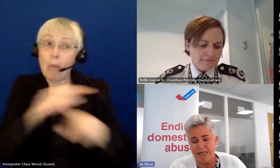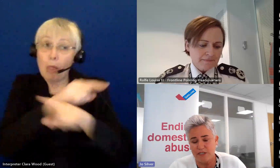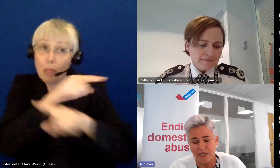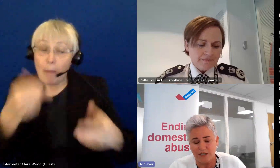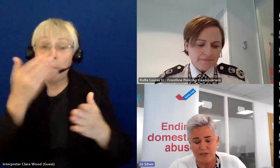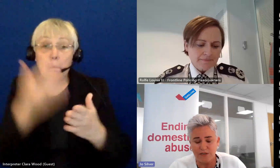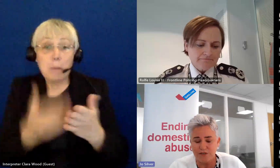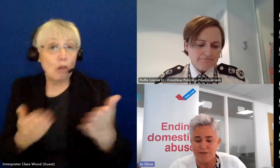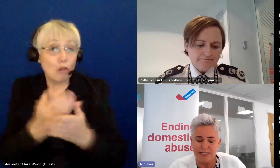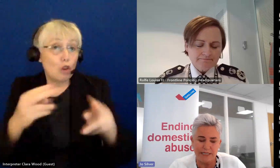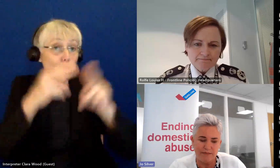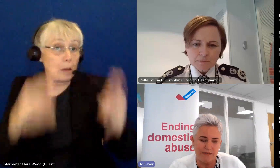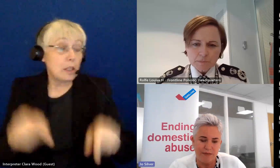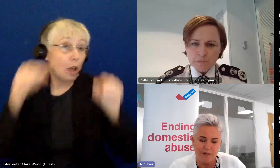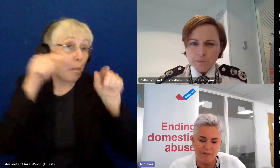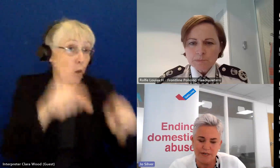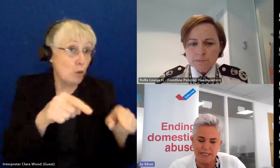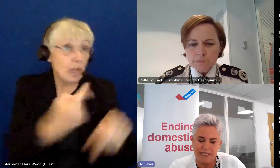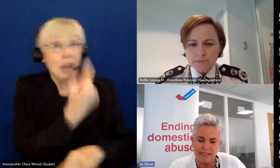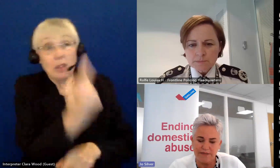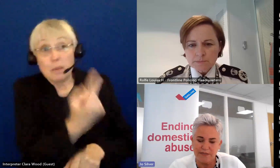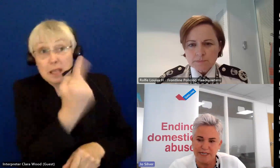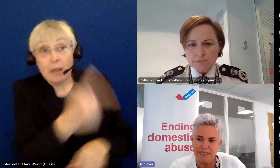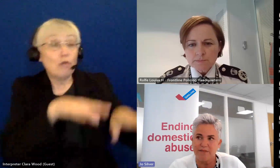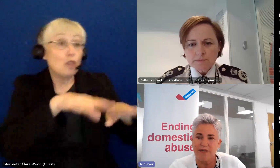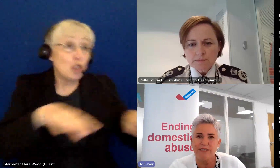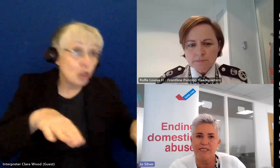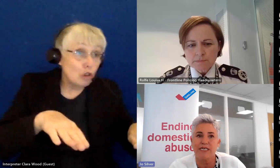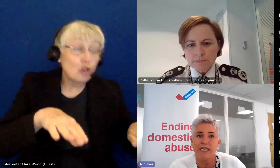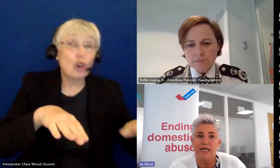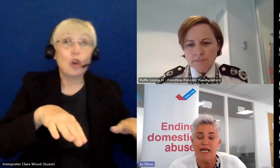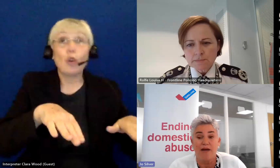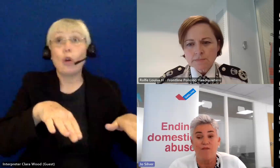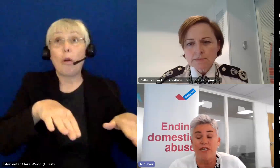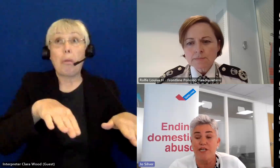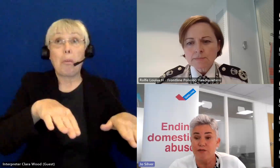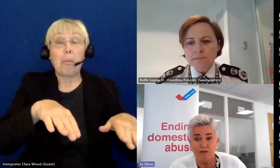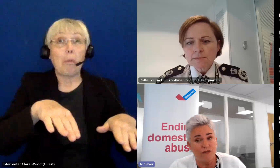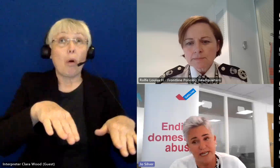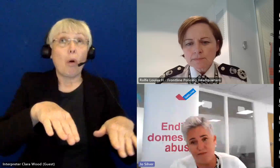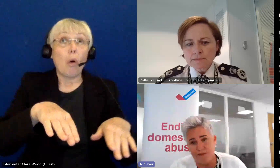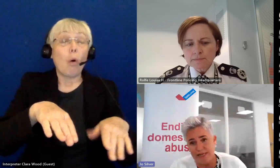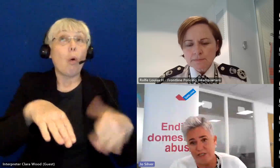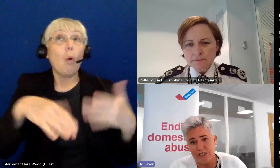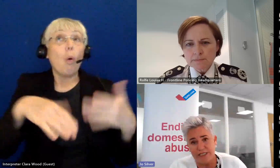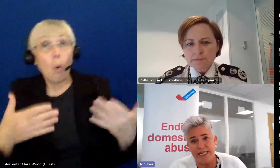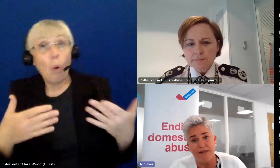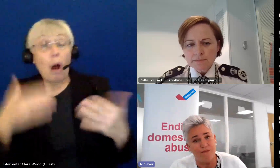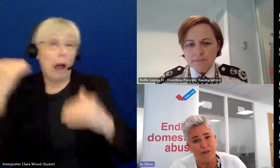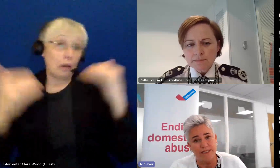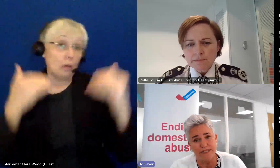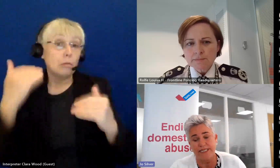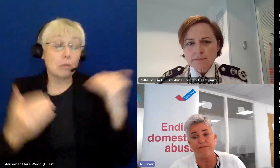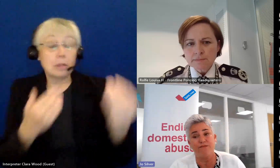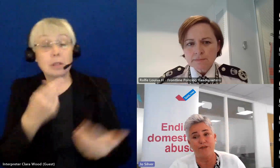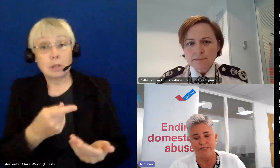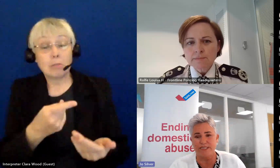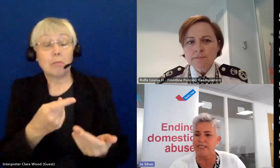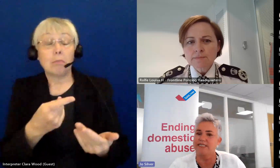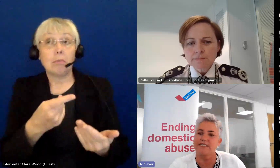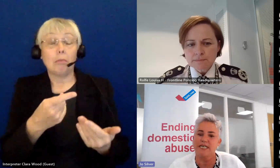whether that be as children, victims and perpetrators of domestic abuse. And we use all that information to influence